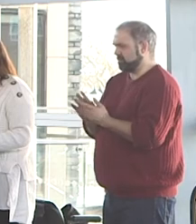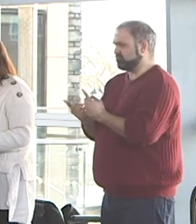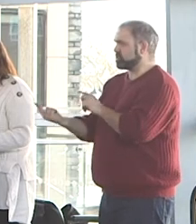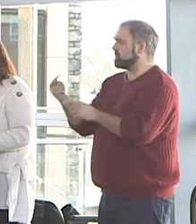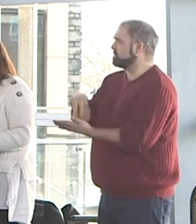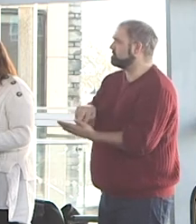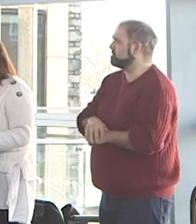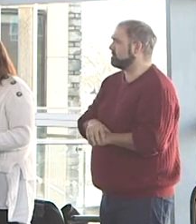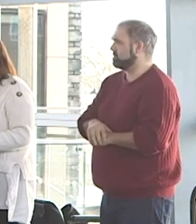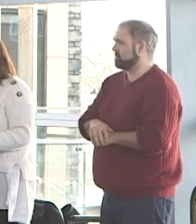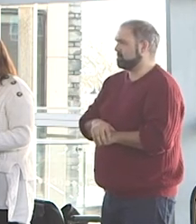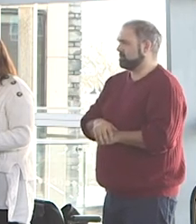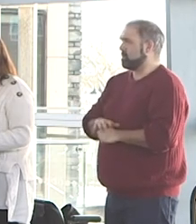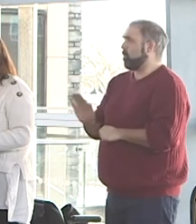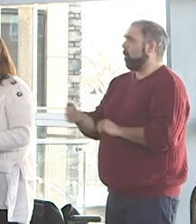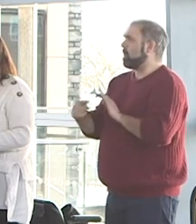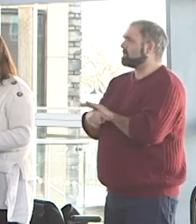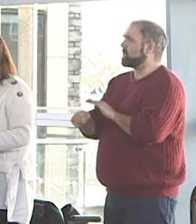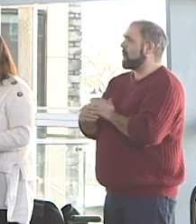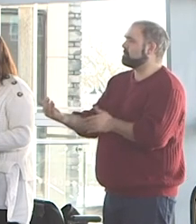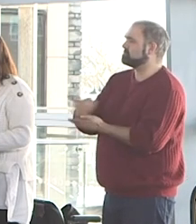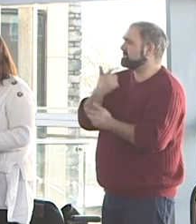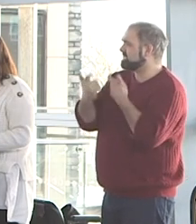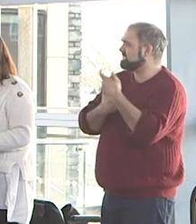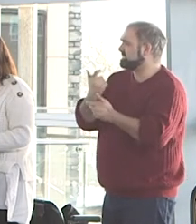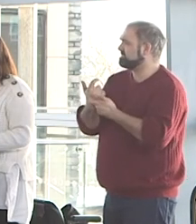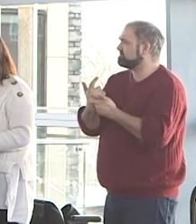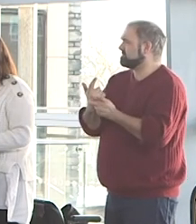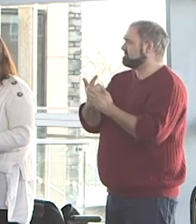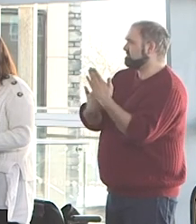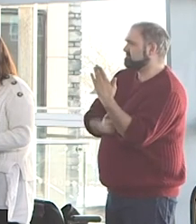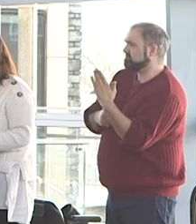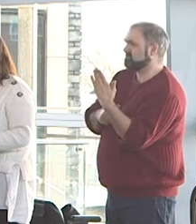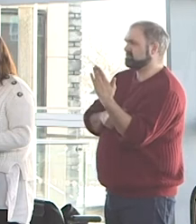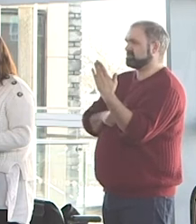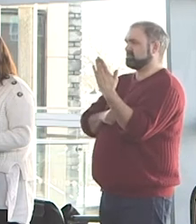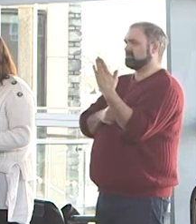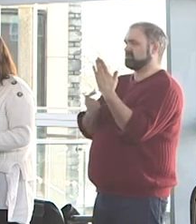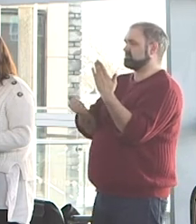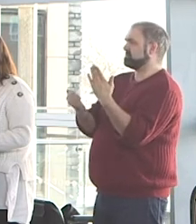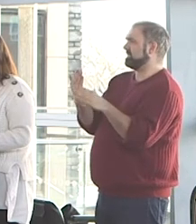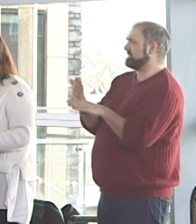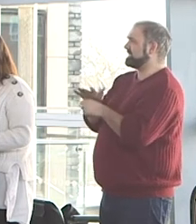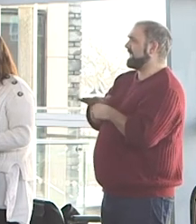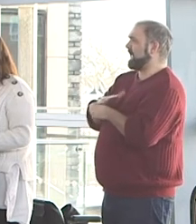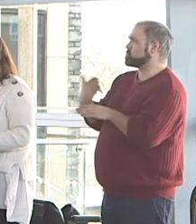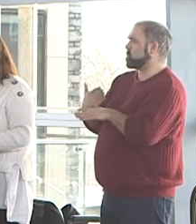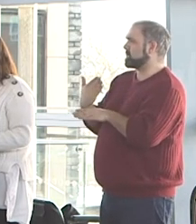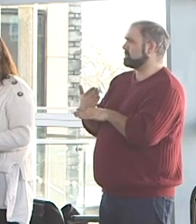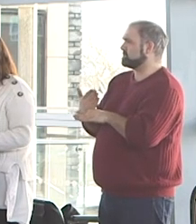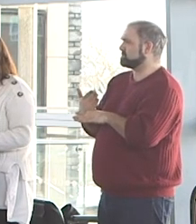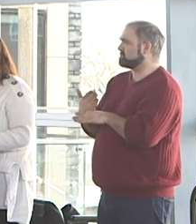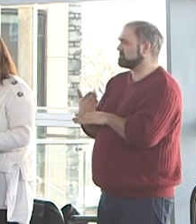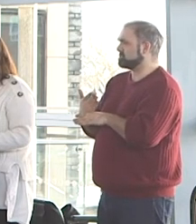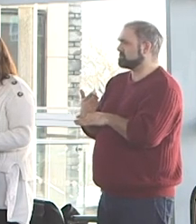return. All asylum seekers undergo interviews conducted by their allocated NAM caseworker. During